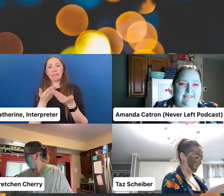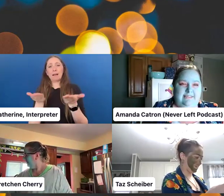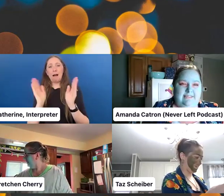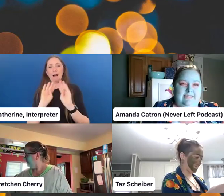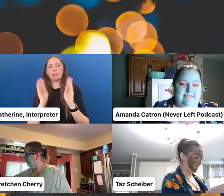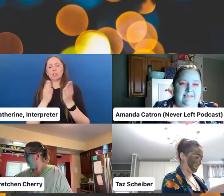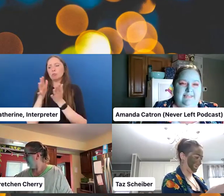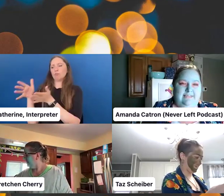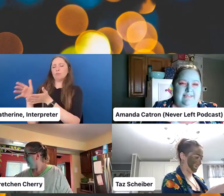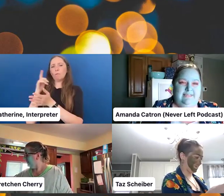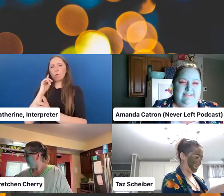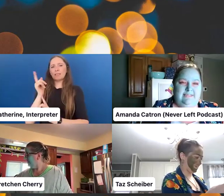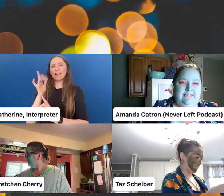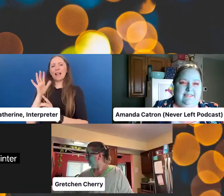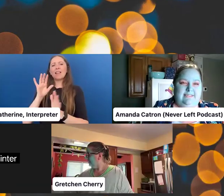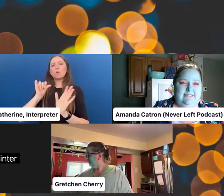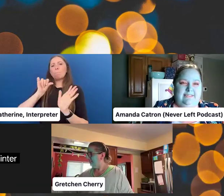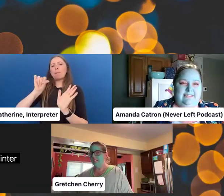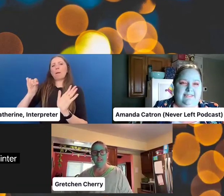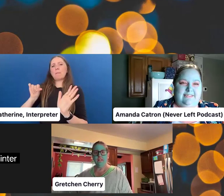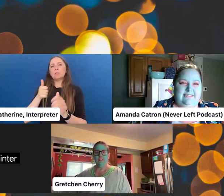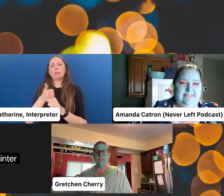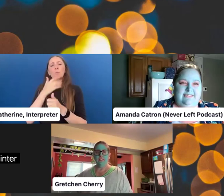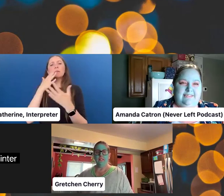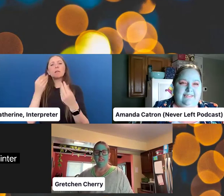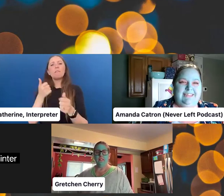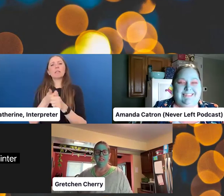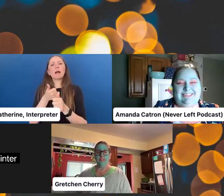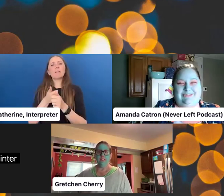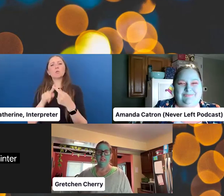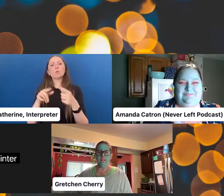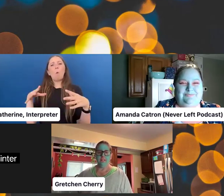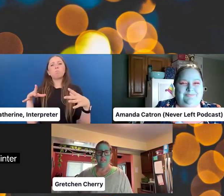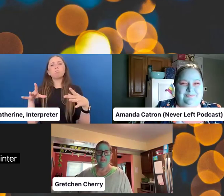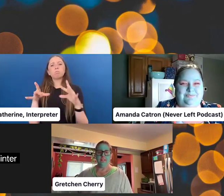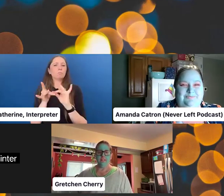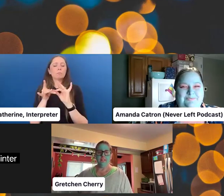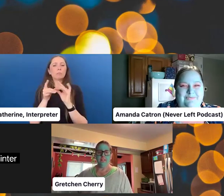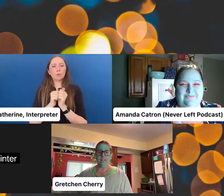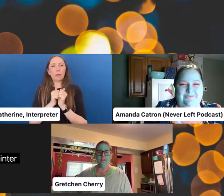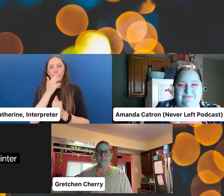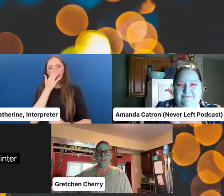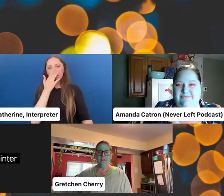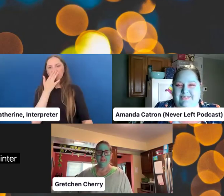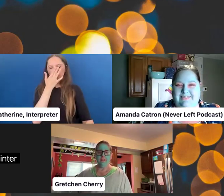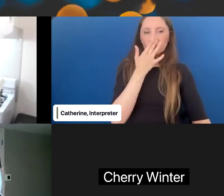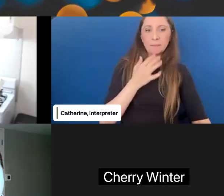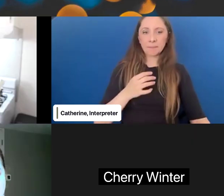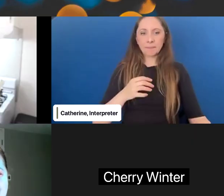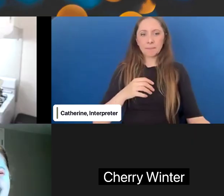set it aside to cool for a second and then just patch it up because it's going to be soft enough to stick together. Okay. So this is